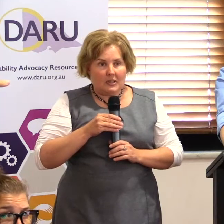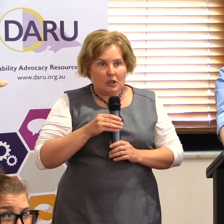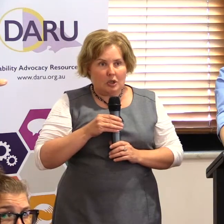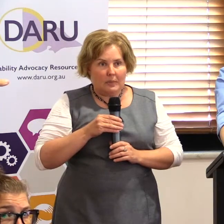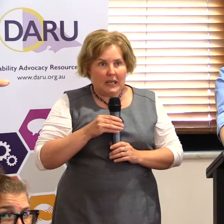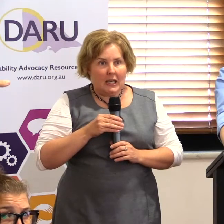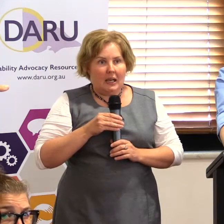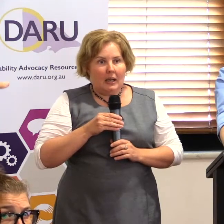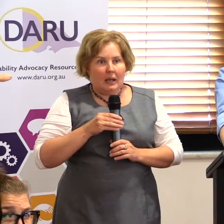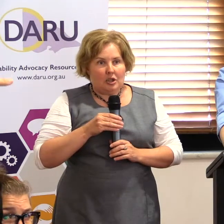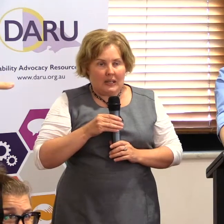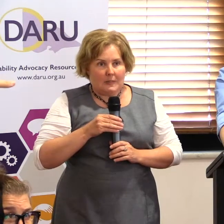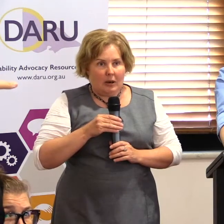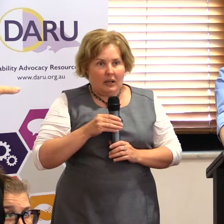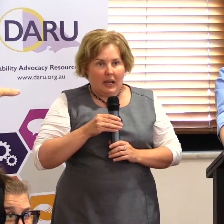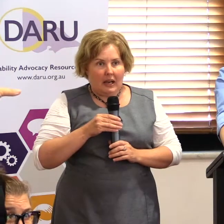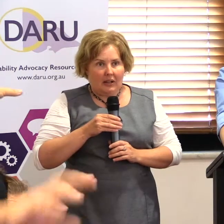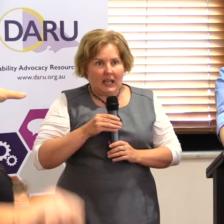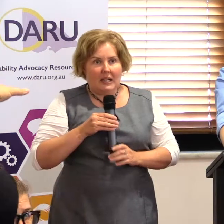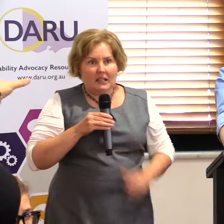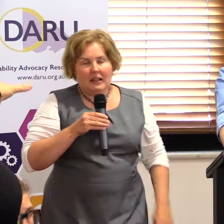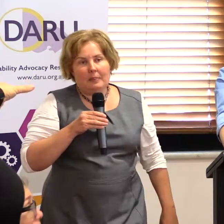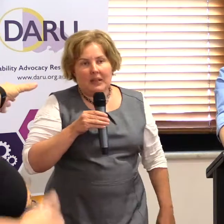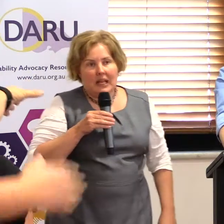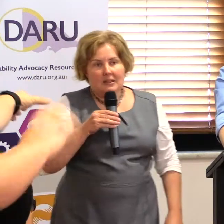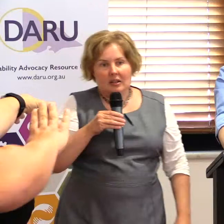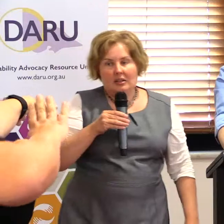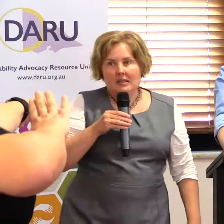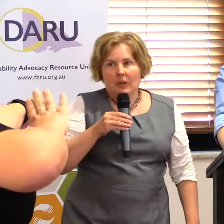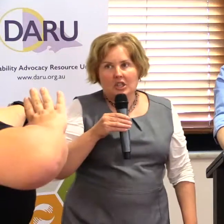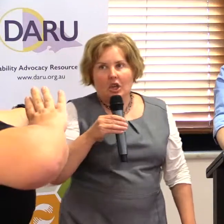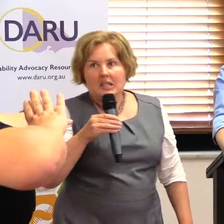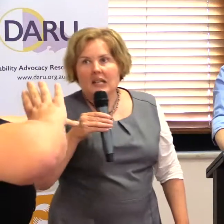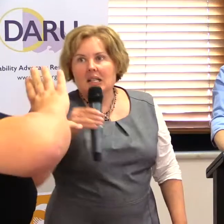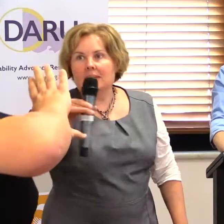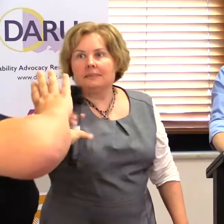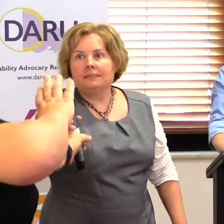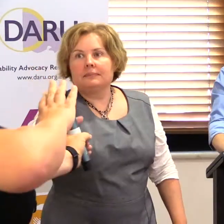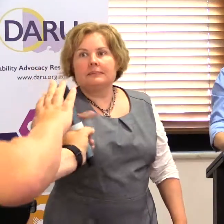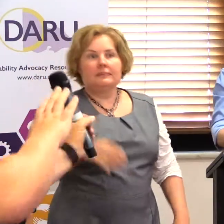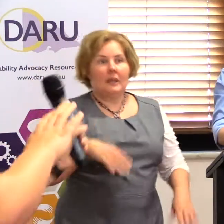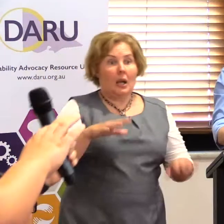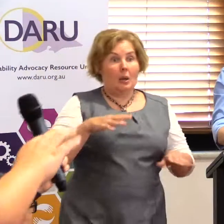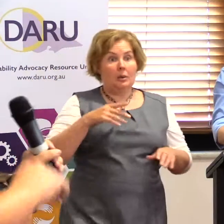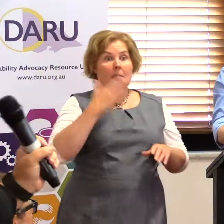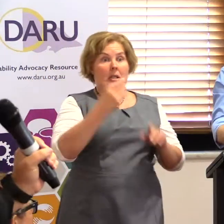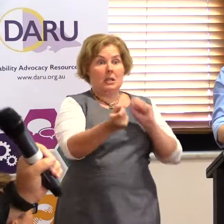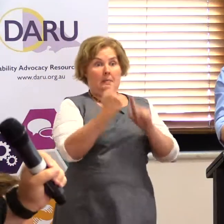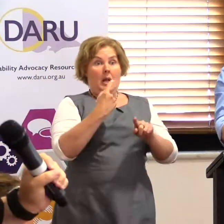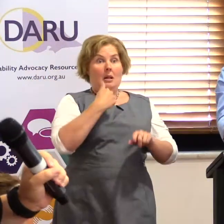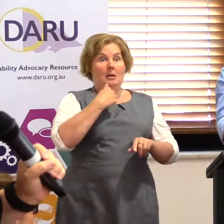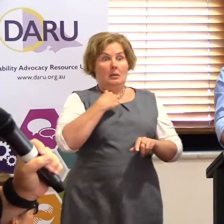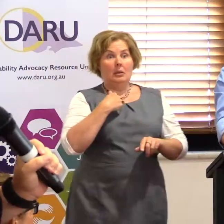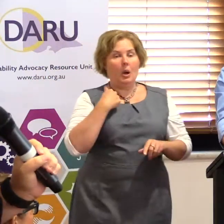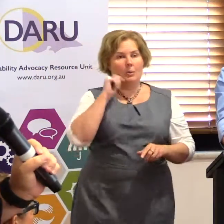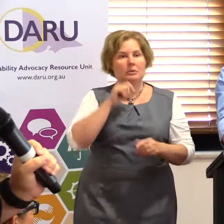that person should be transparent and allocated in that plan, so there is someone to contact. Drop me an email, we'll take it, and then